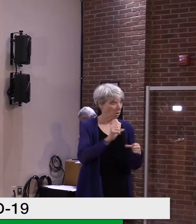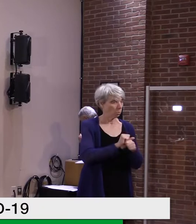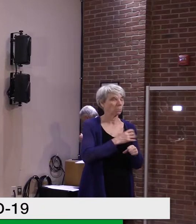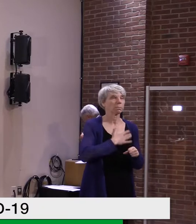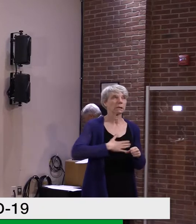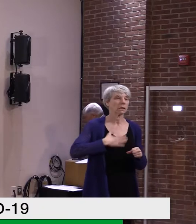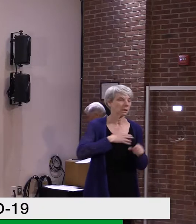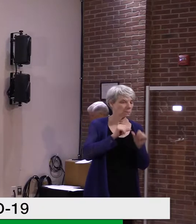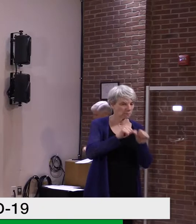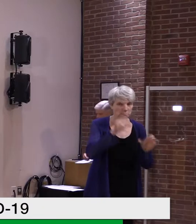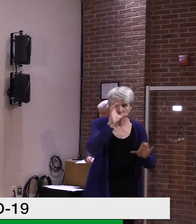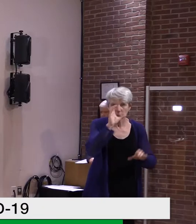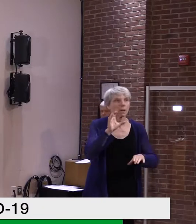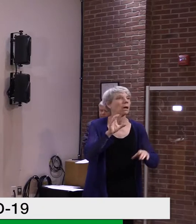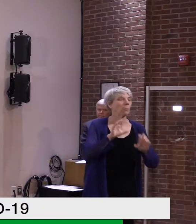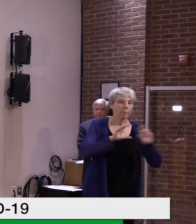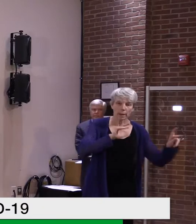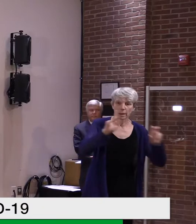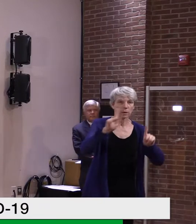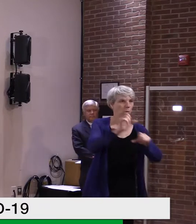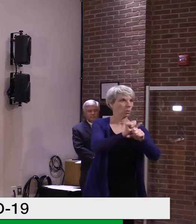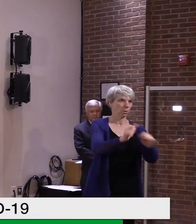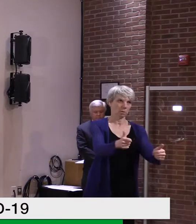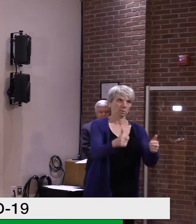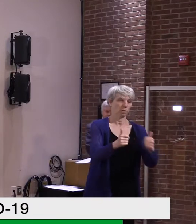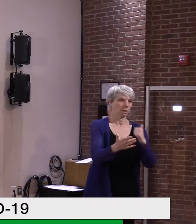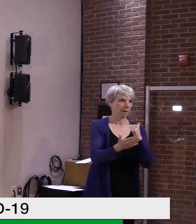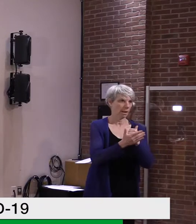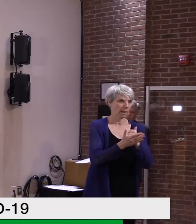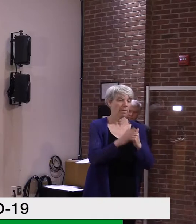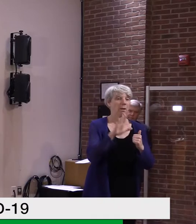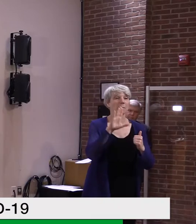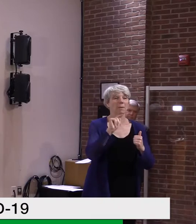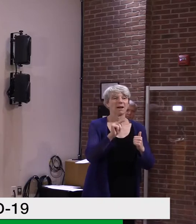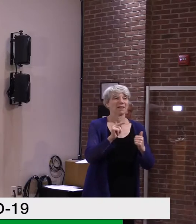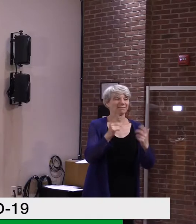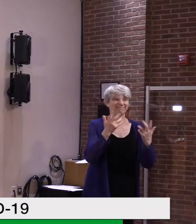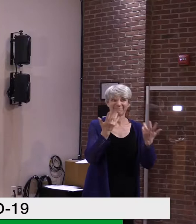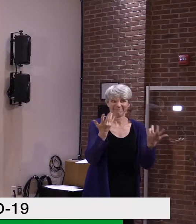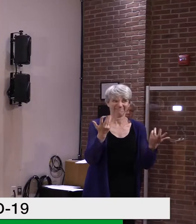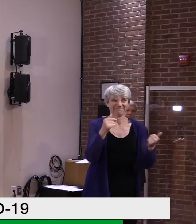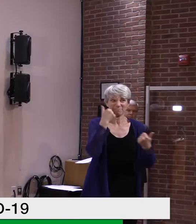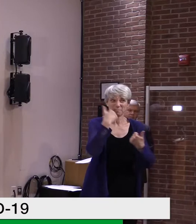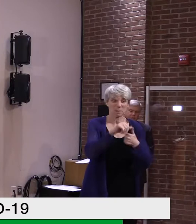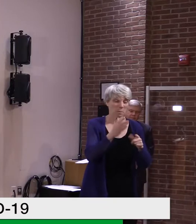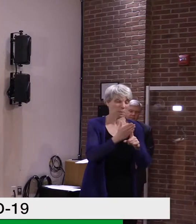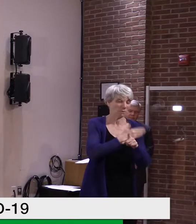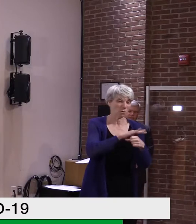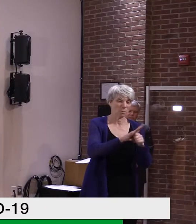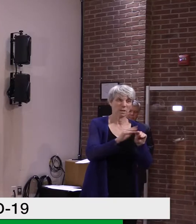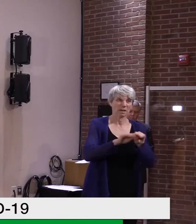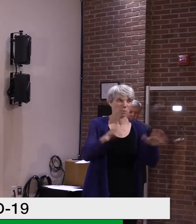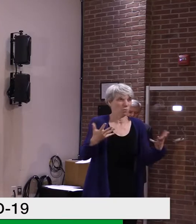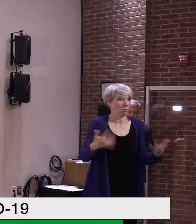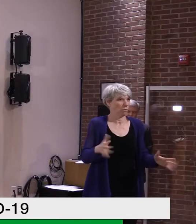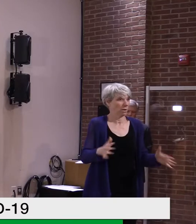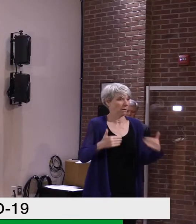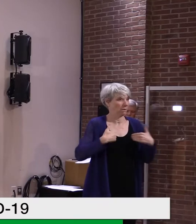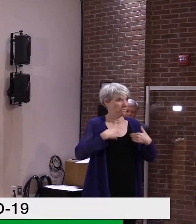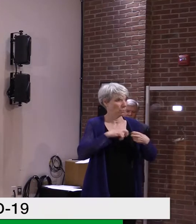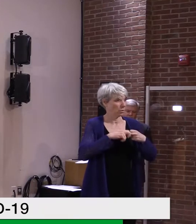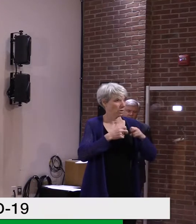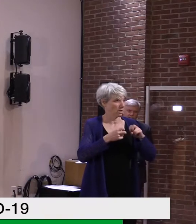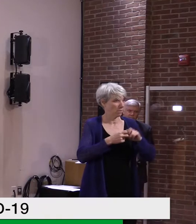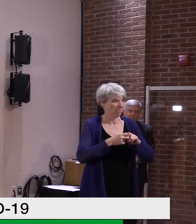to work. But I don't think that's going to resolve the total issue. We'll still be in a position of needing to expand